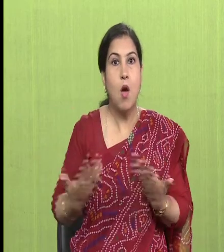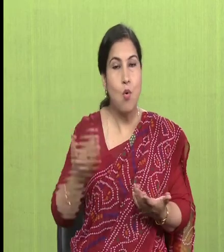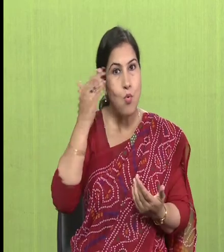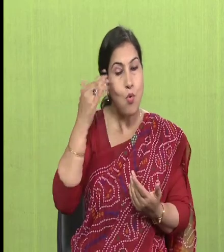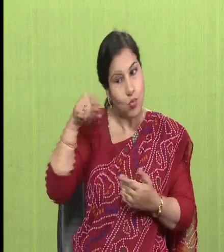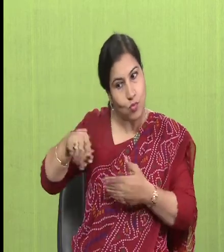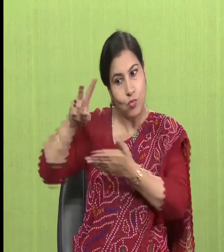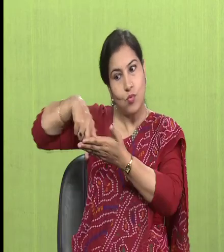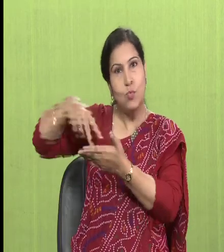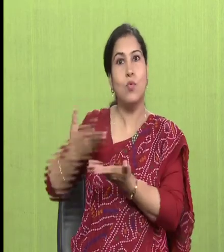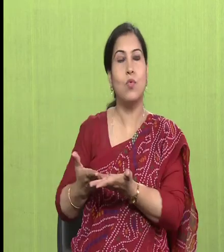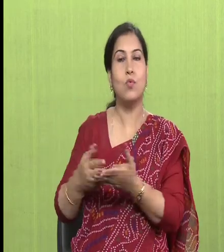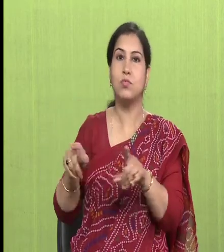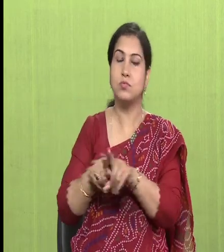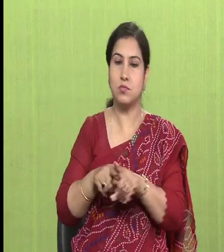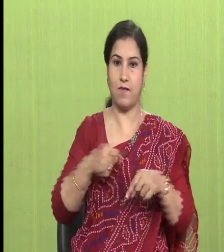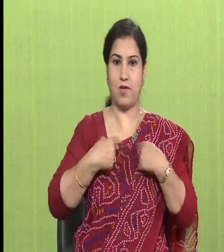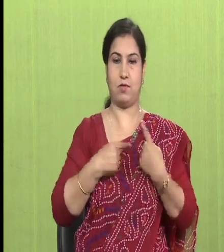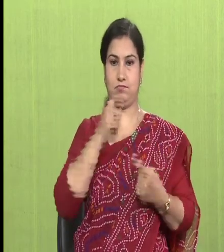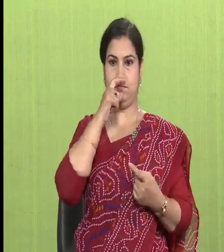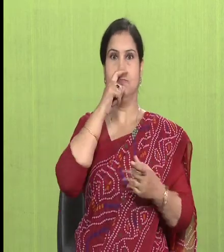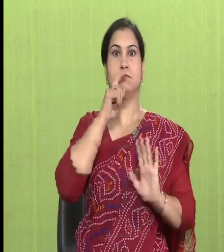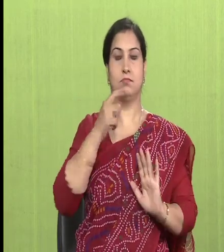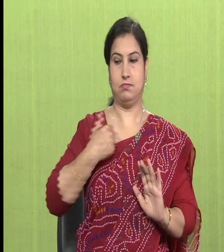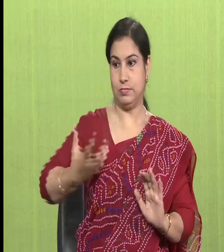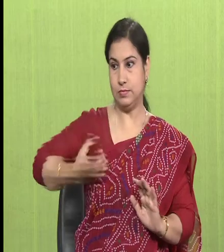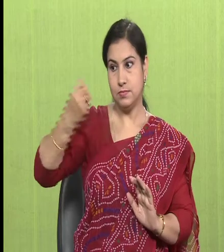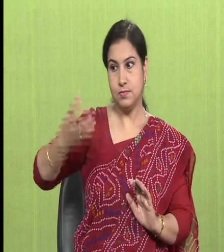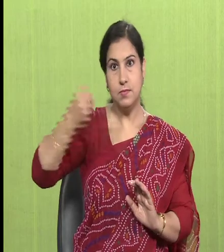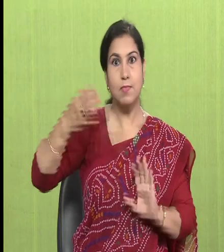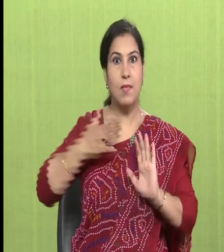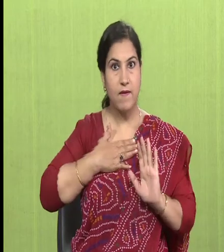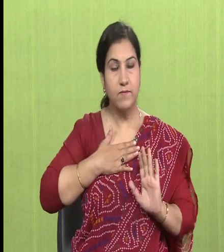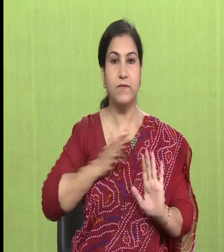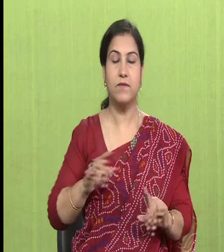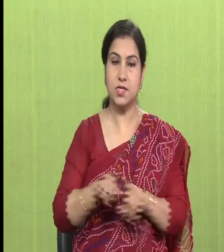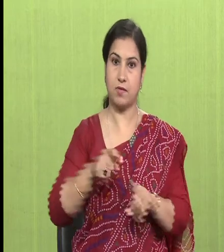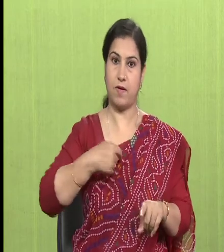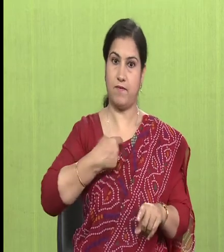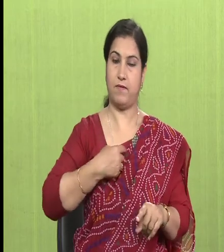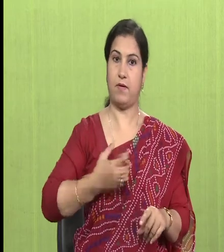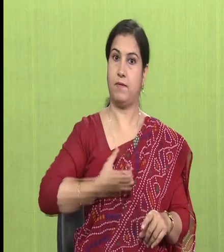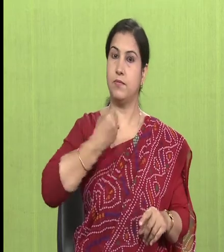and also gives us a feeling of pride as we feel happy about our achievement.